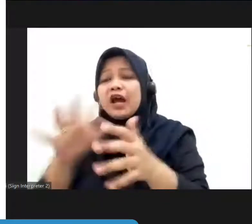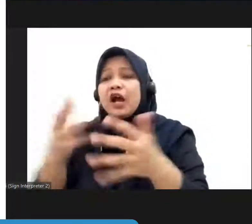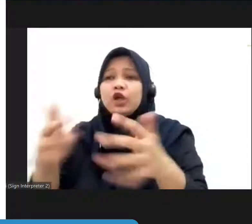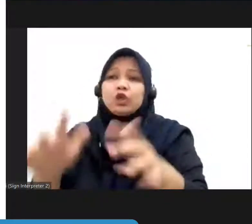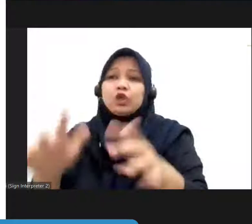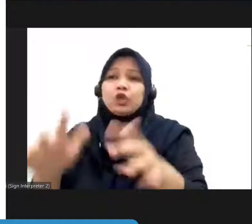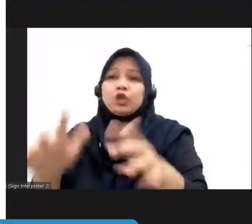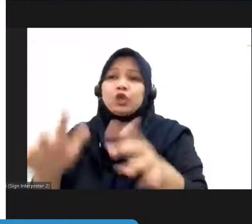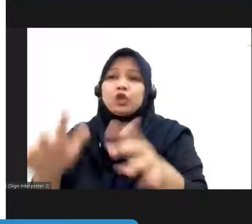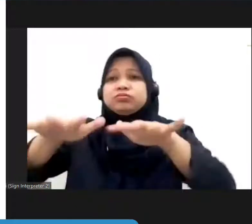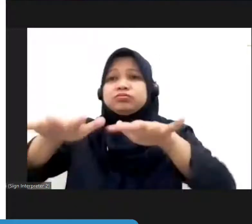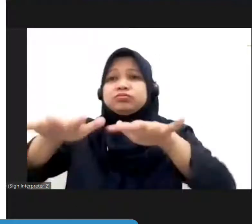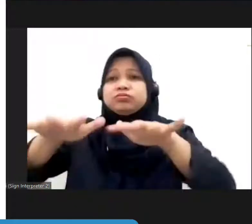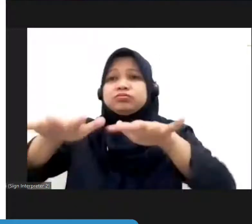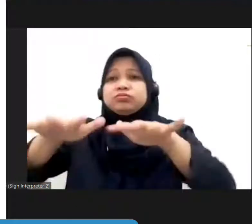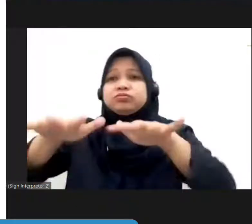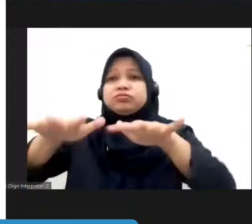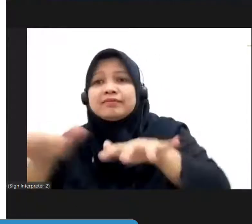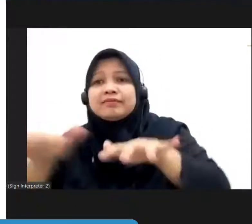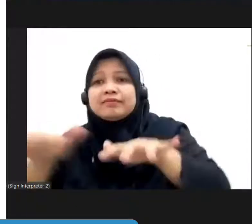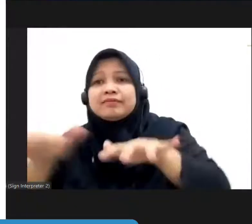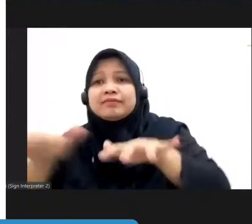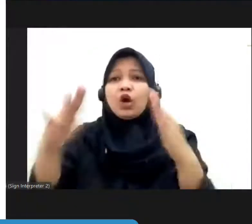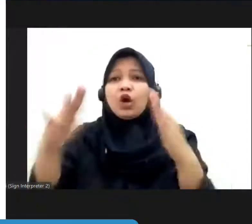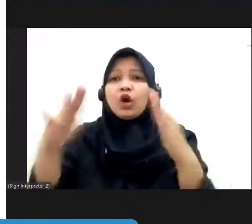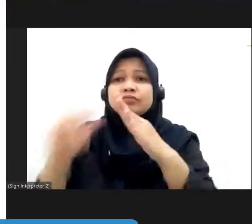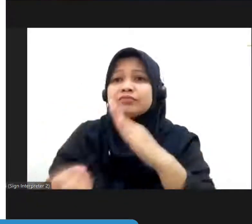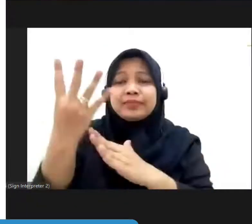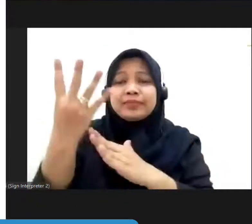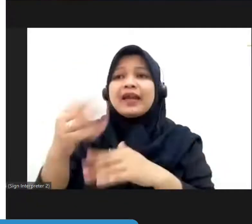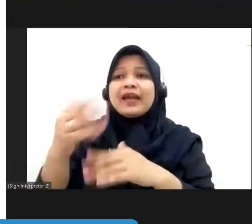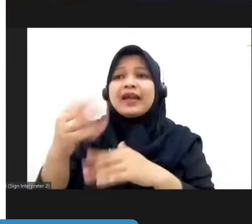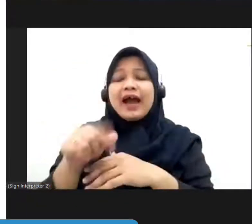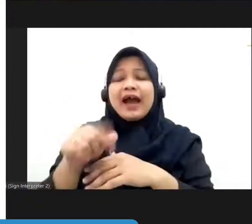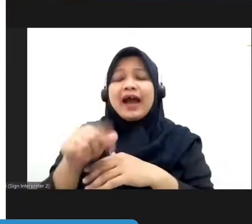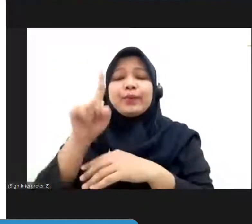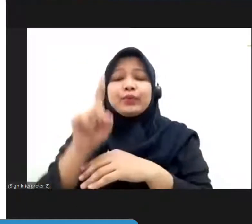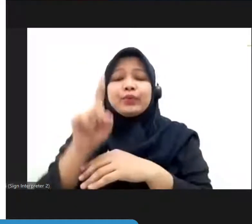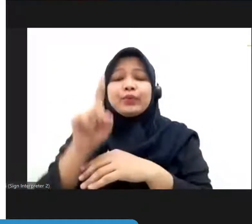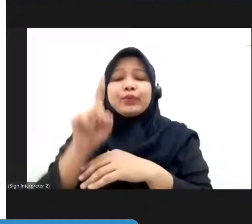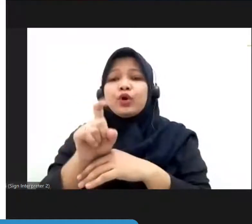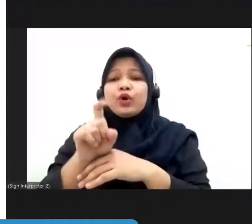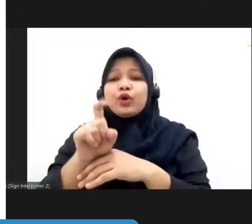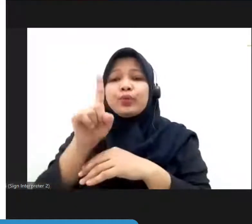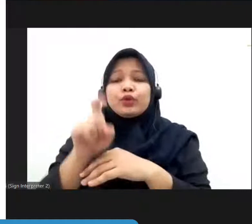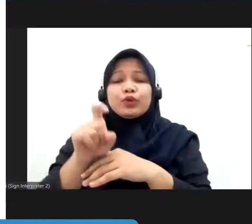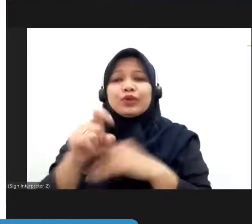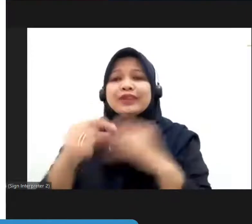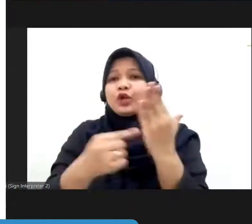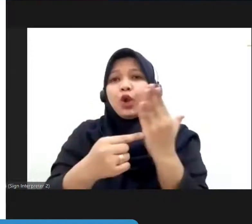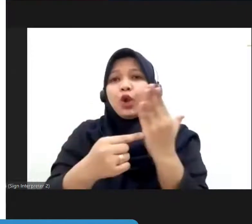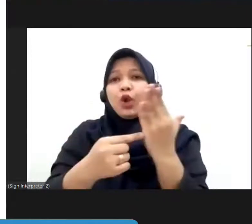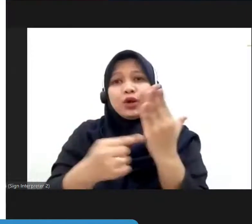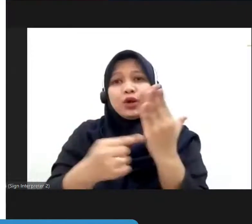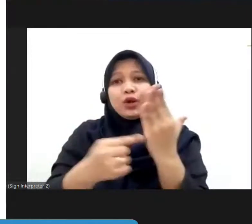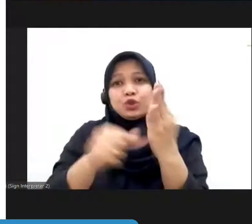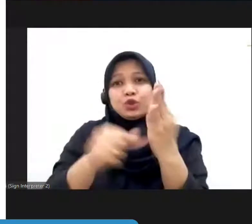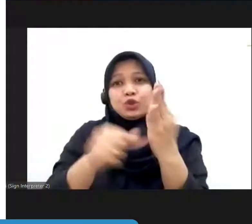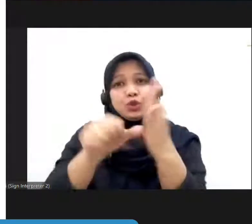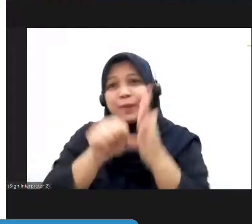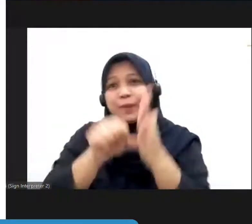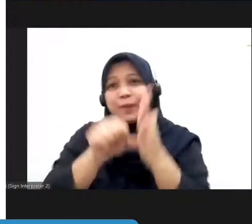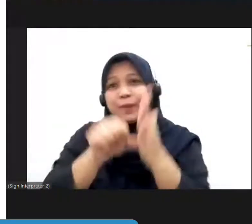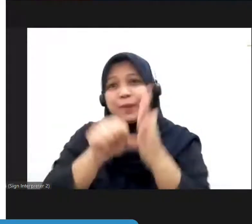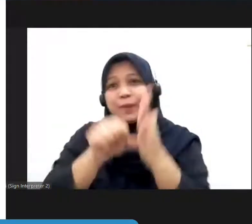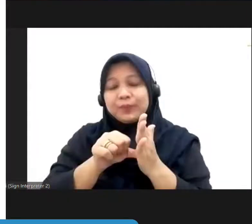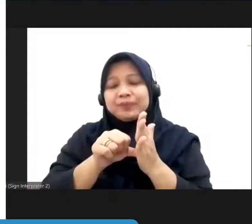like scientific evidence, we need like scientific approach, or we need like a digital technology that helps us. And I can